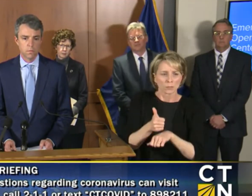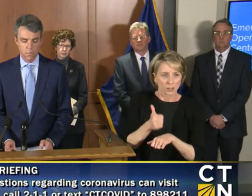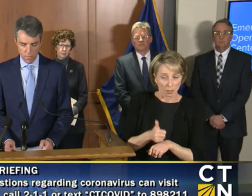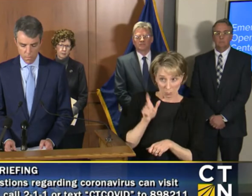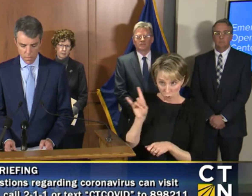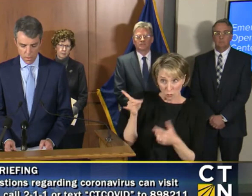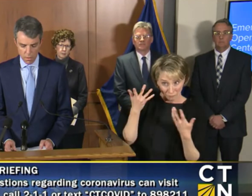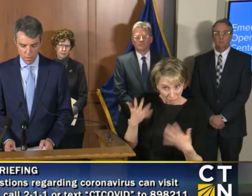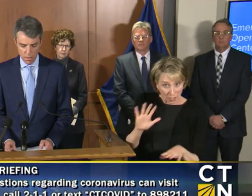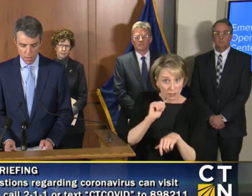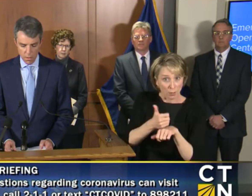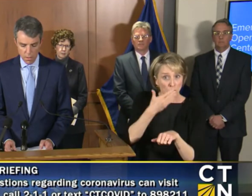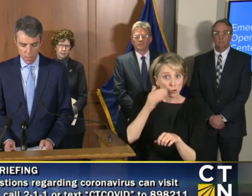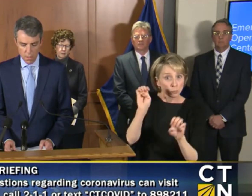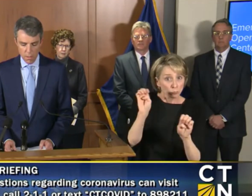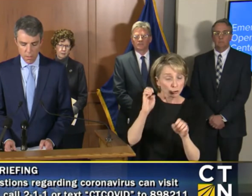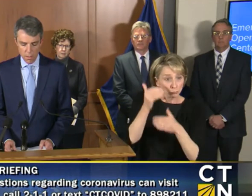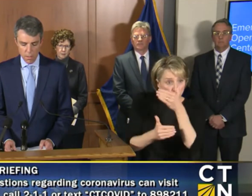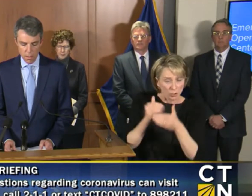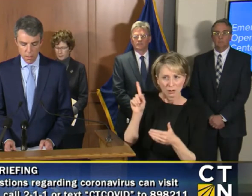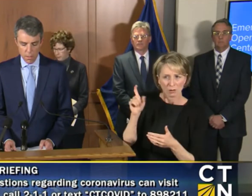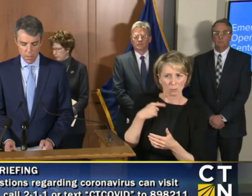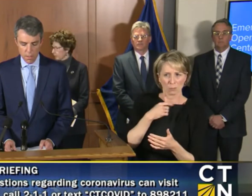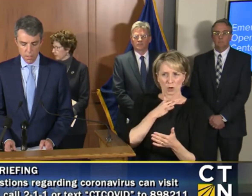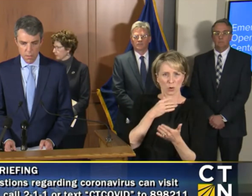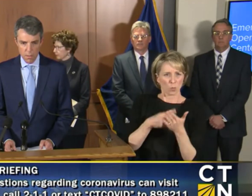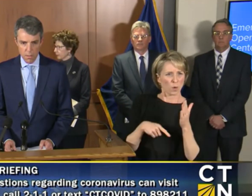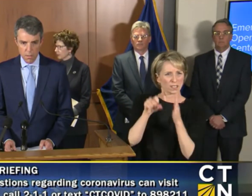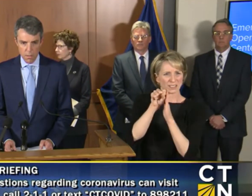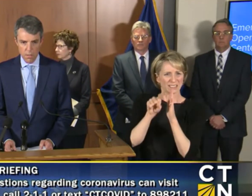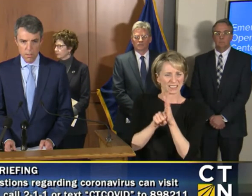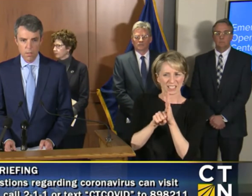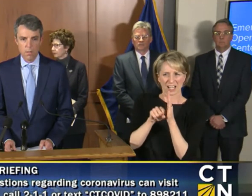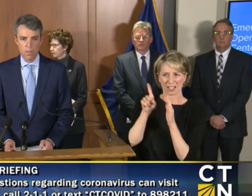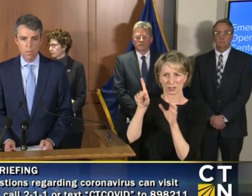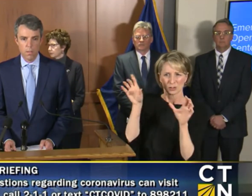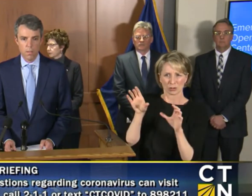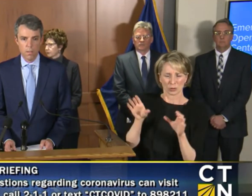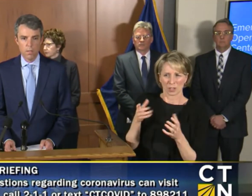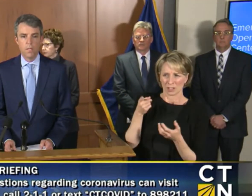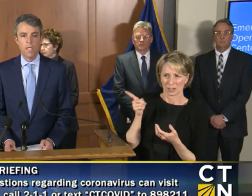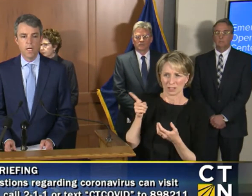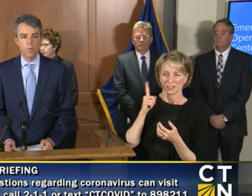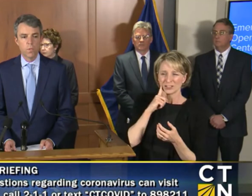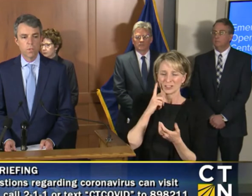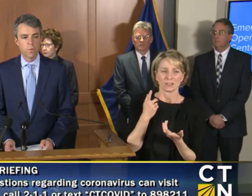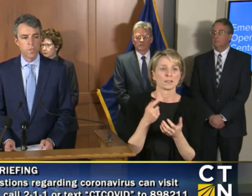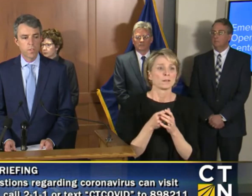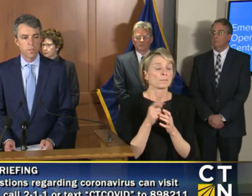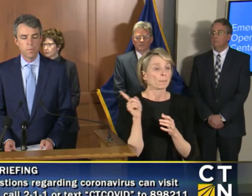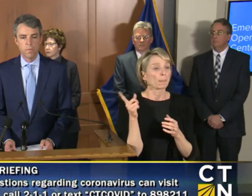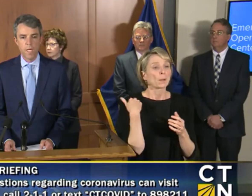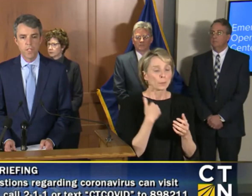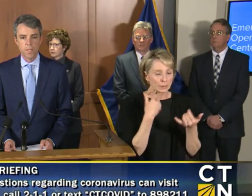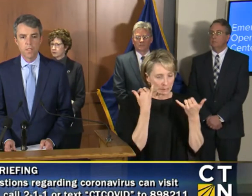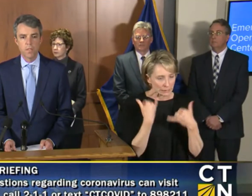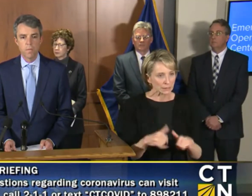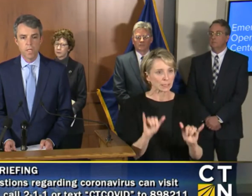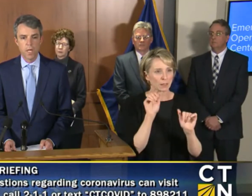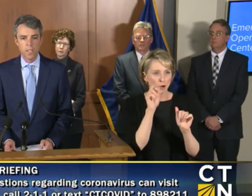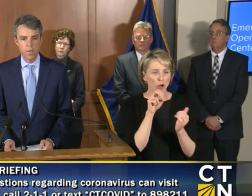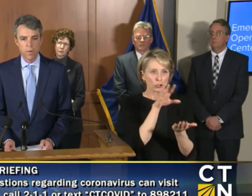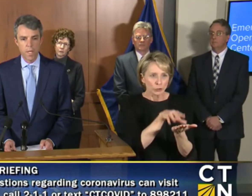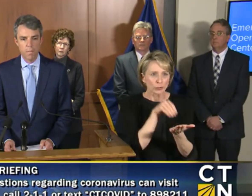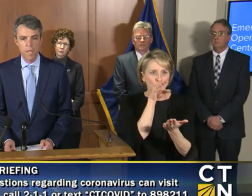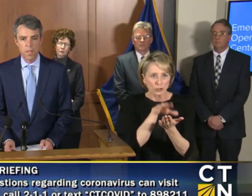done here? Where does the state stand on the things he was just talking about in the previous news? Yeah, we're still digesting some of